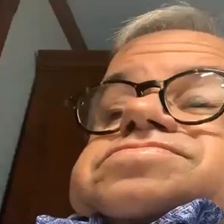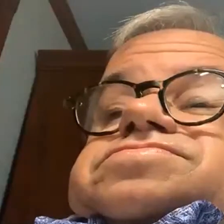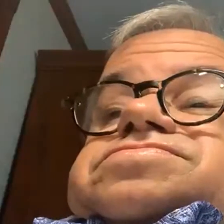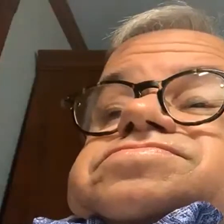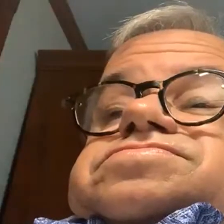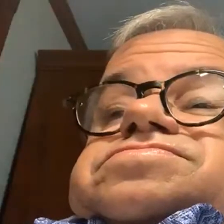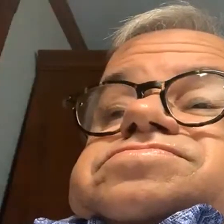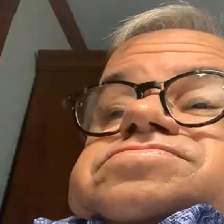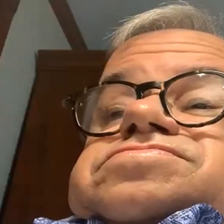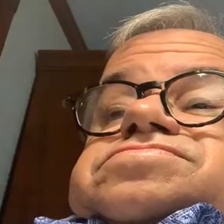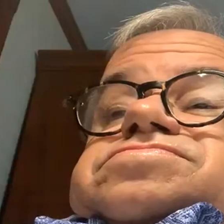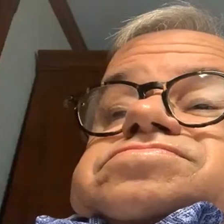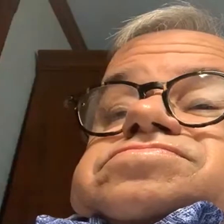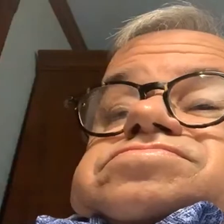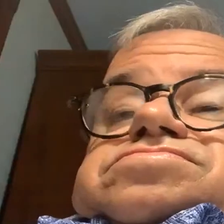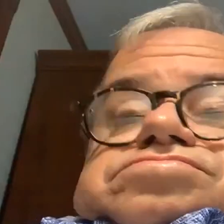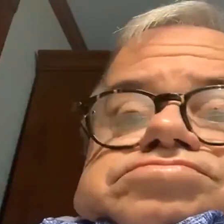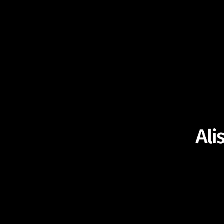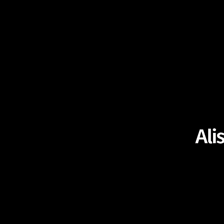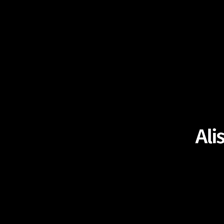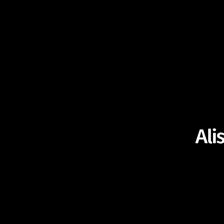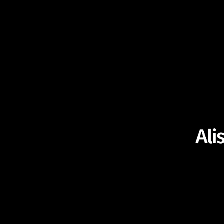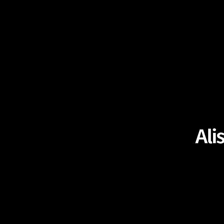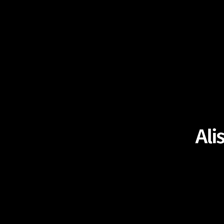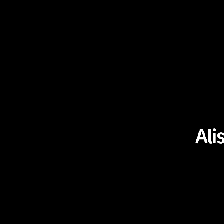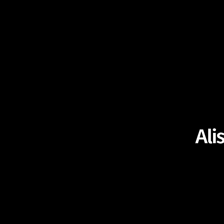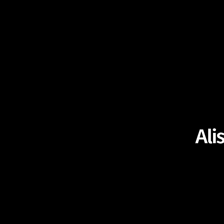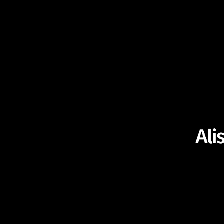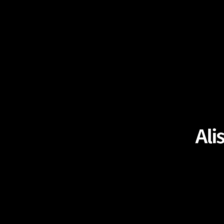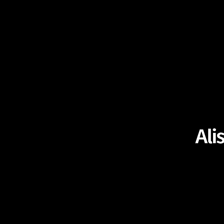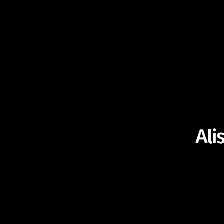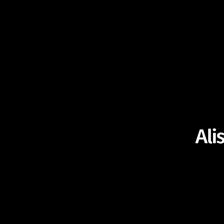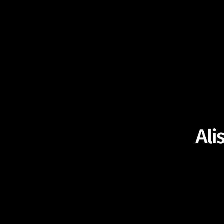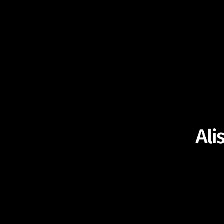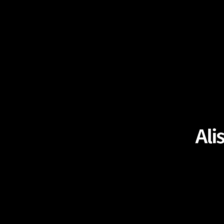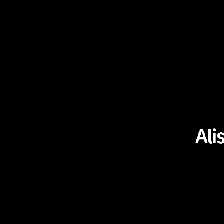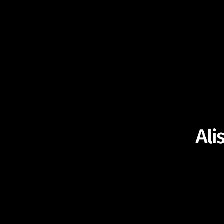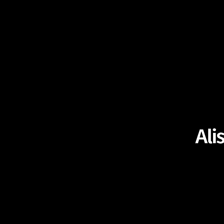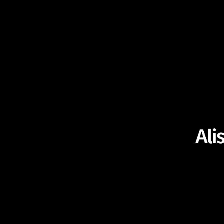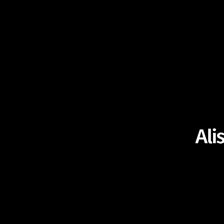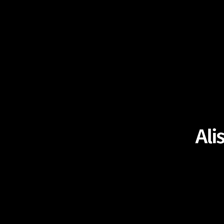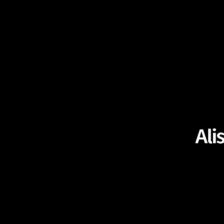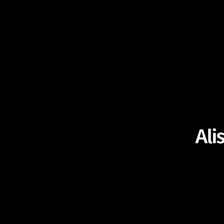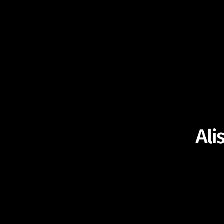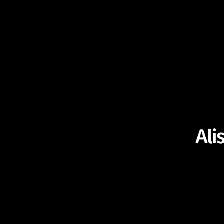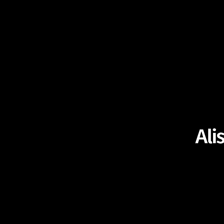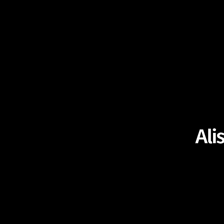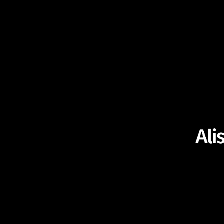Excellent. For captioning. And perhaps you can drop it in again